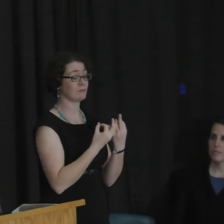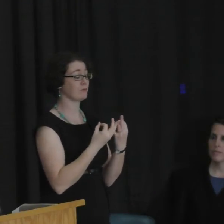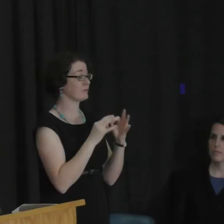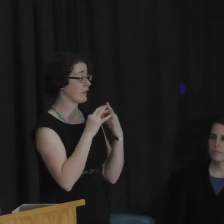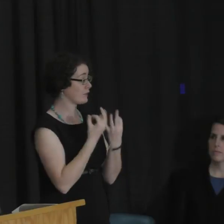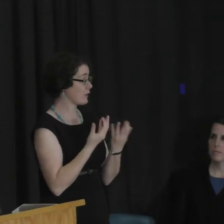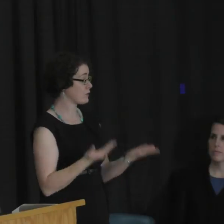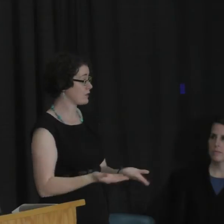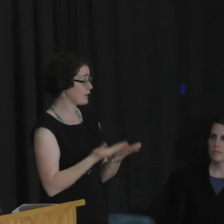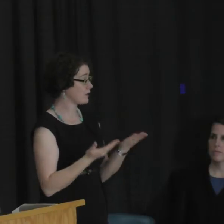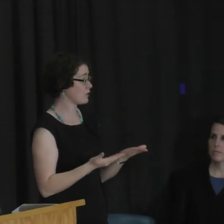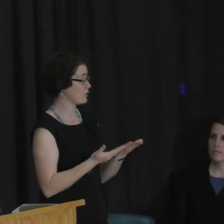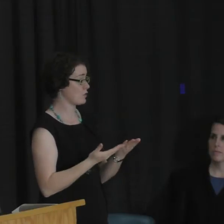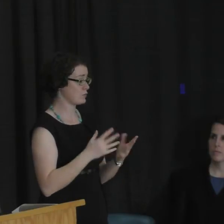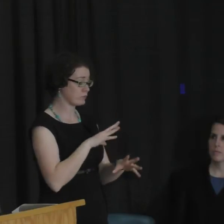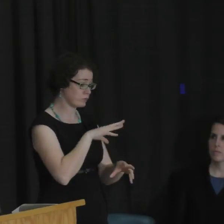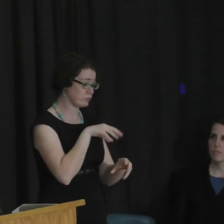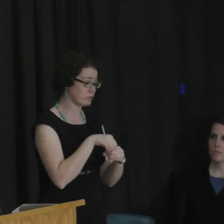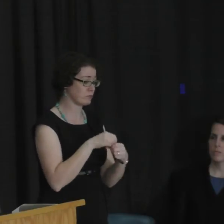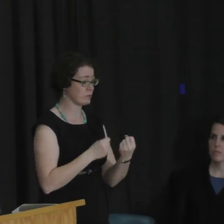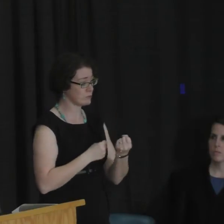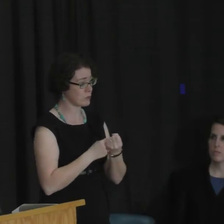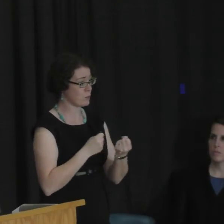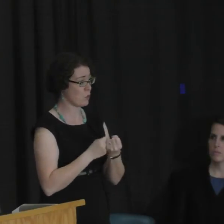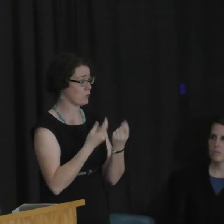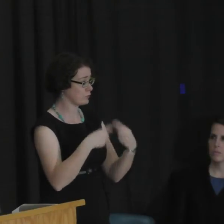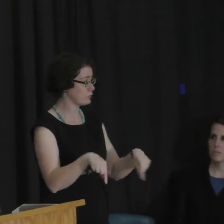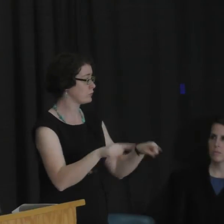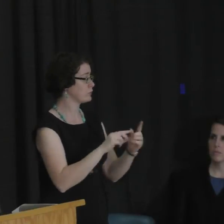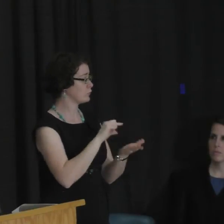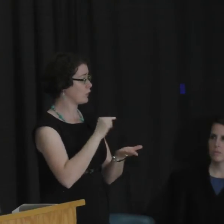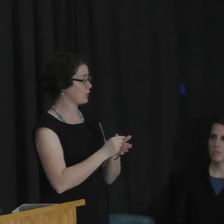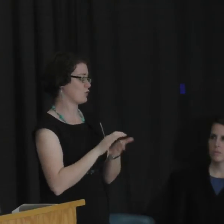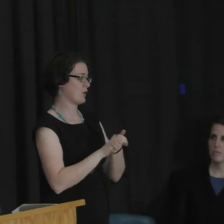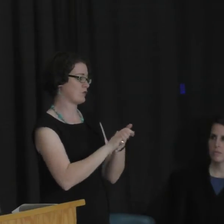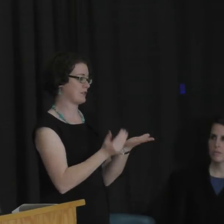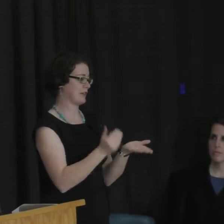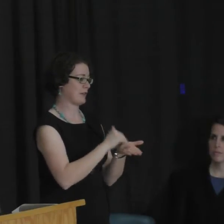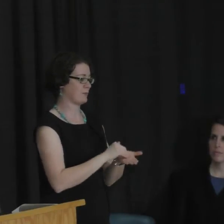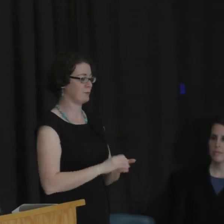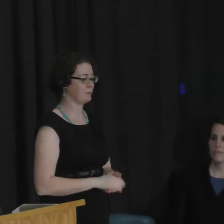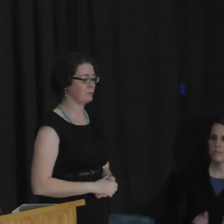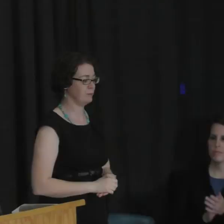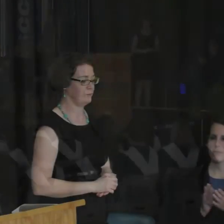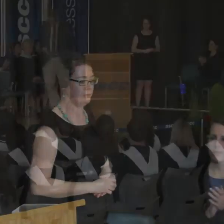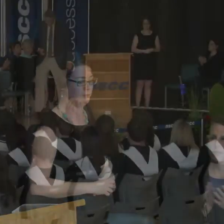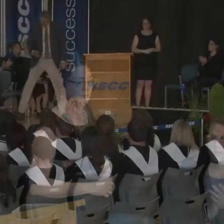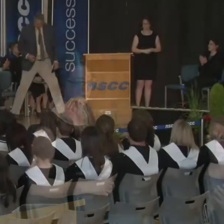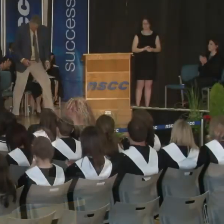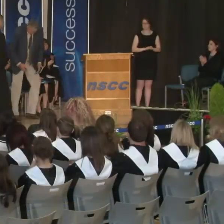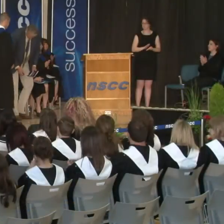families who have put so much into these graduates, I know. So congratulations.